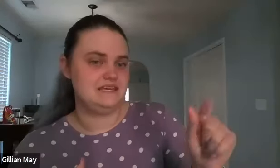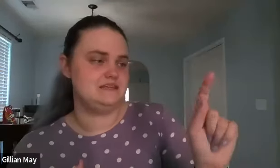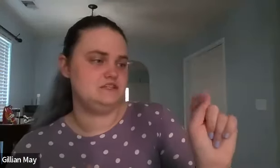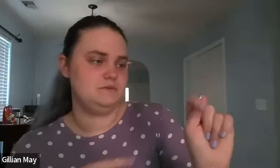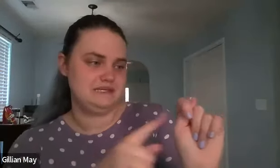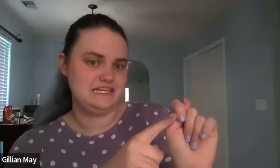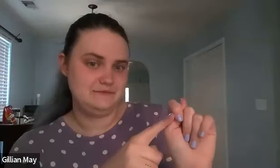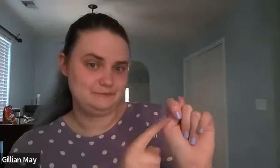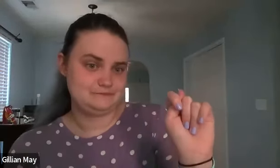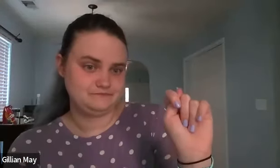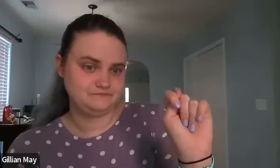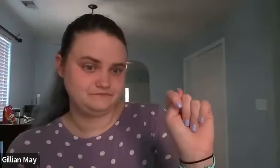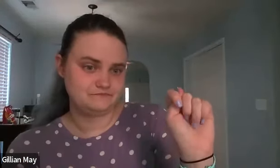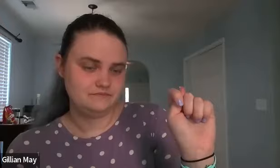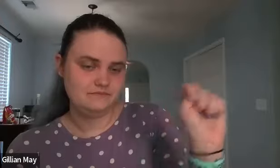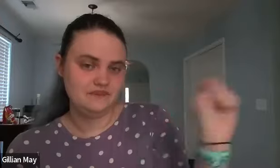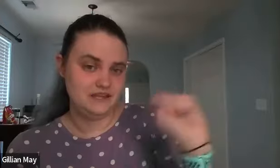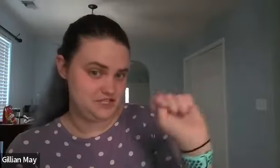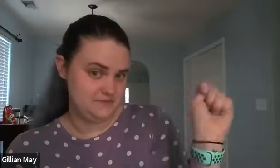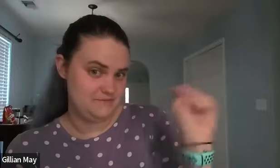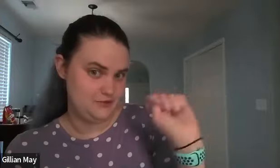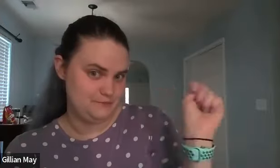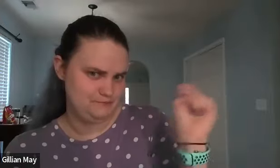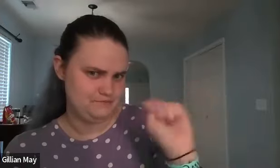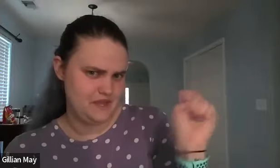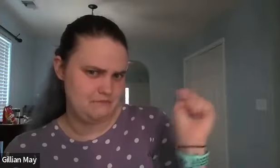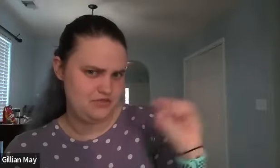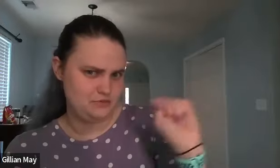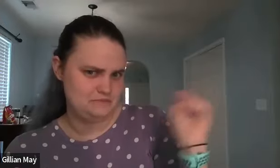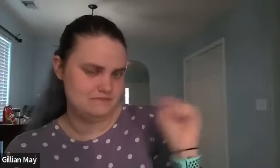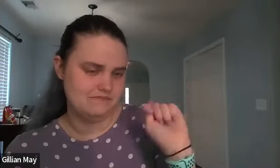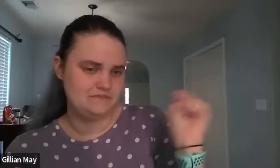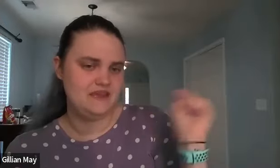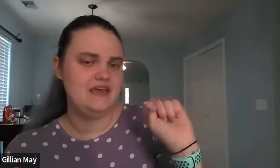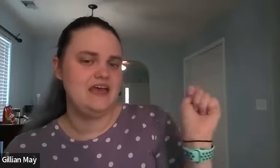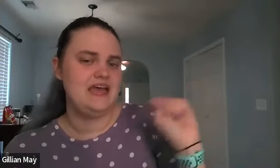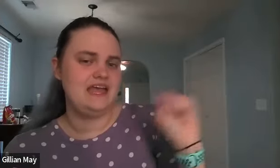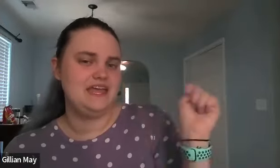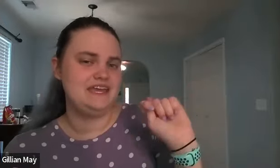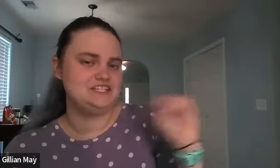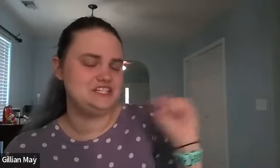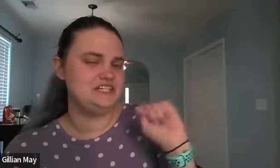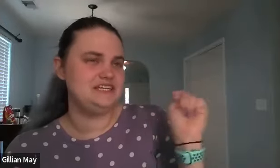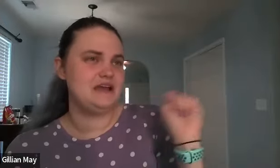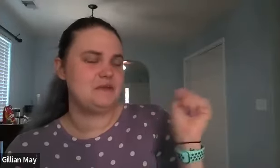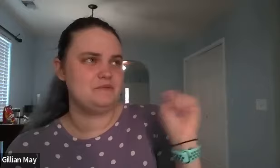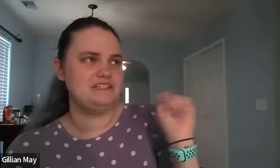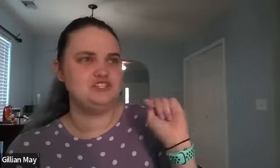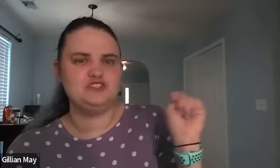is you make a tea and you shake it back and forth. Bathroom. And I remember my teacher used